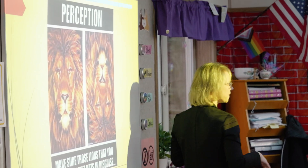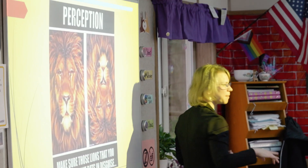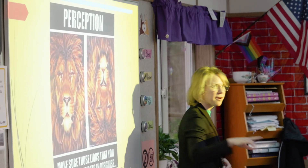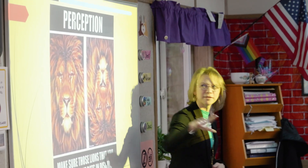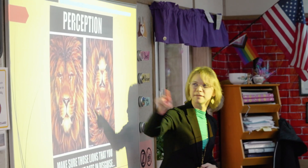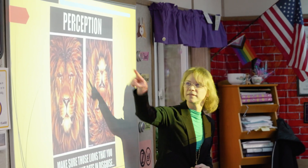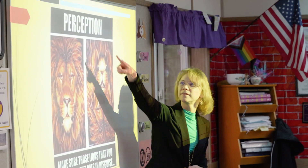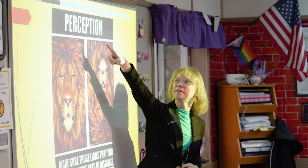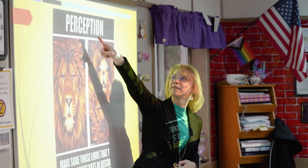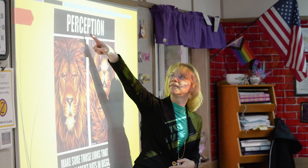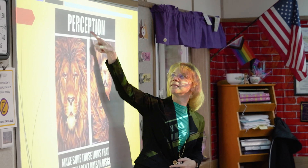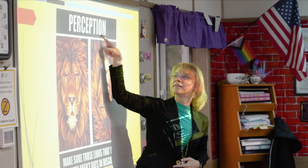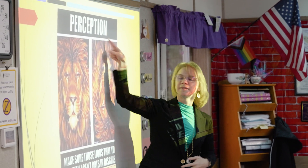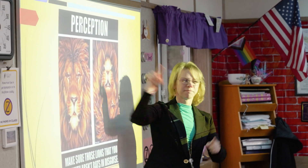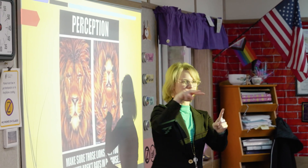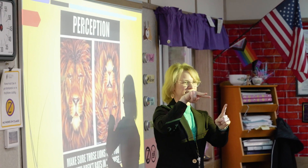all about